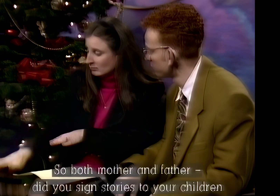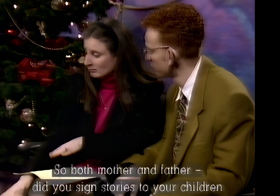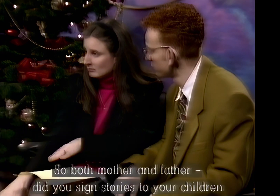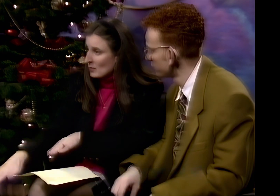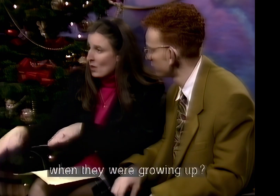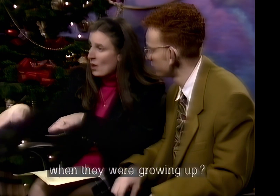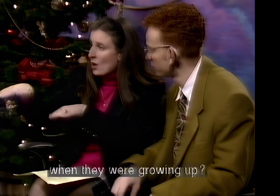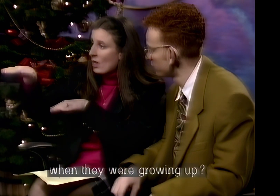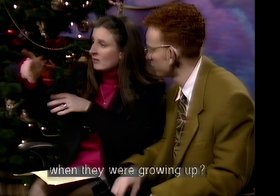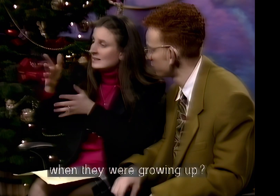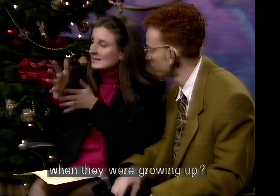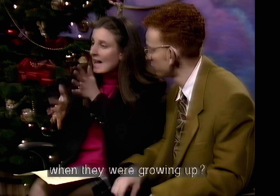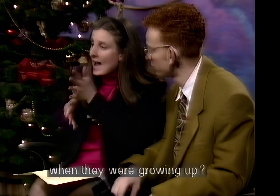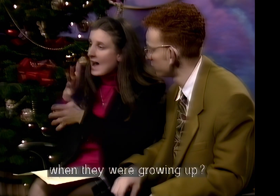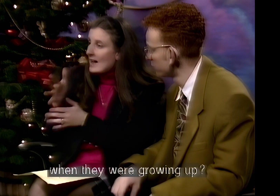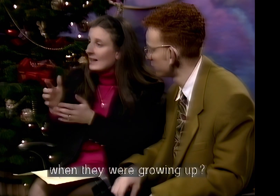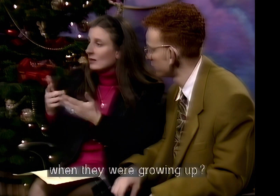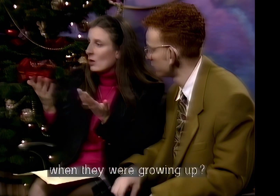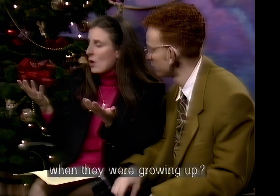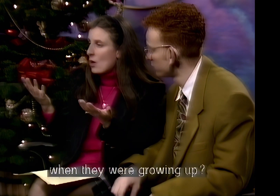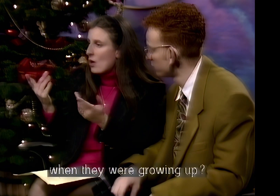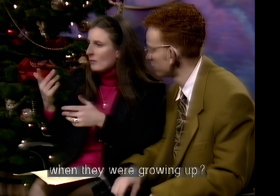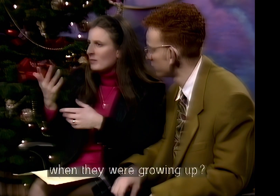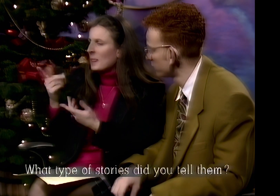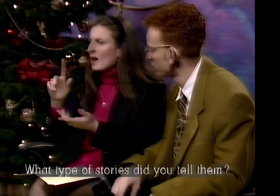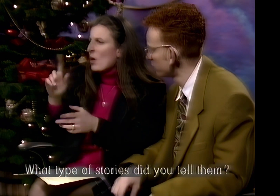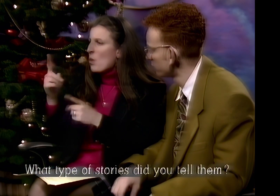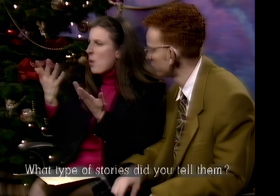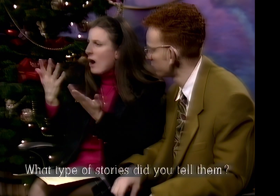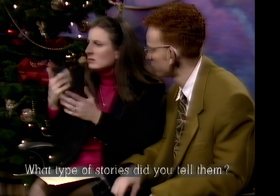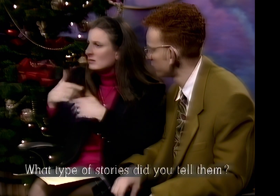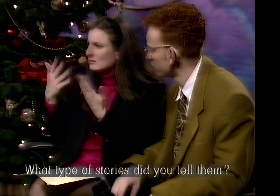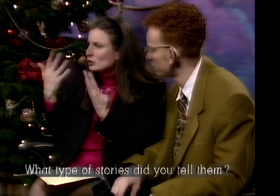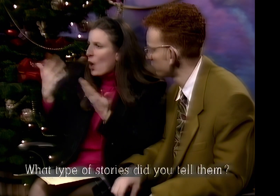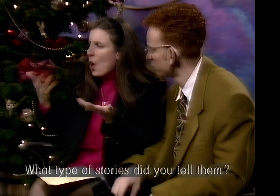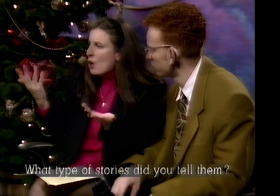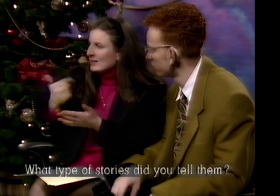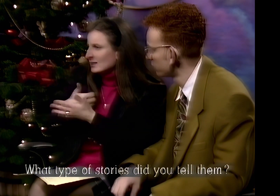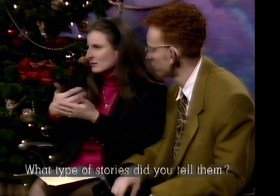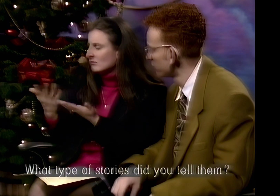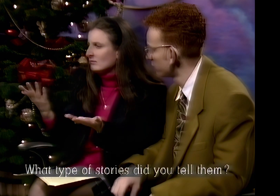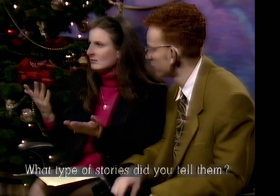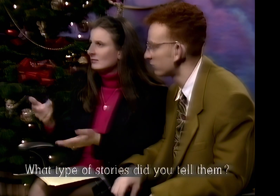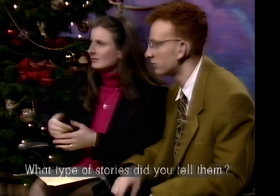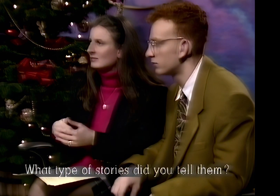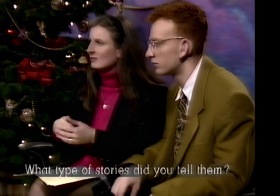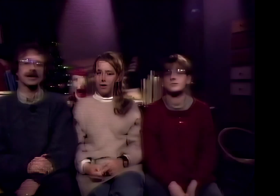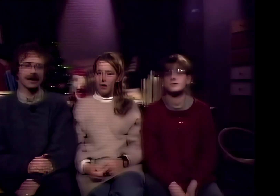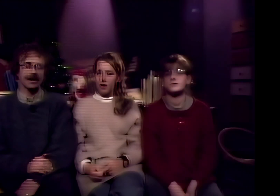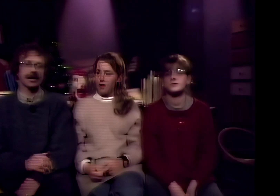you sign stories to your children when they were growing up? Or what type of stories did you tell